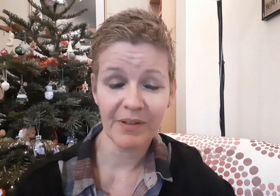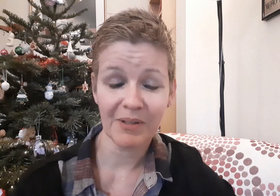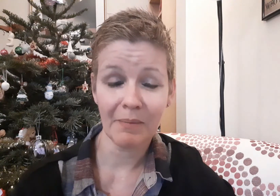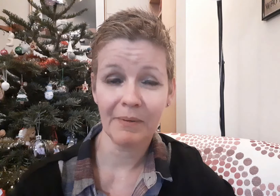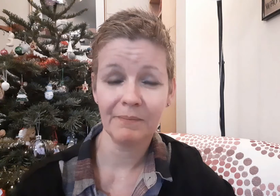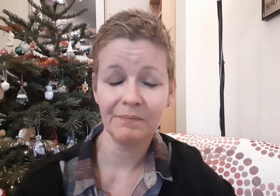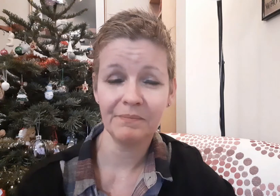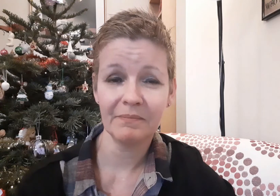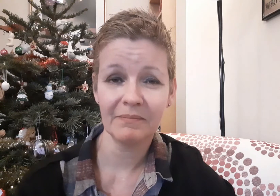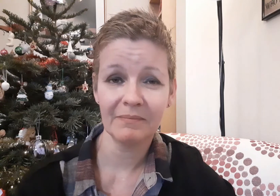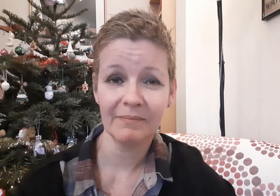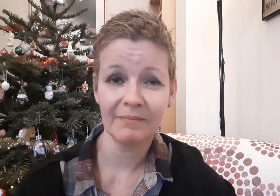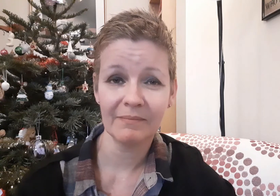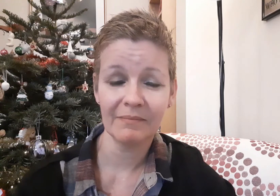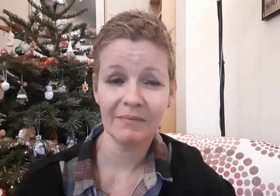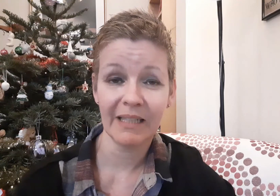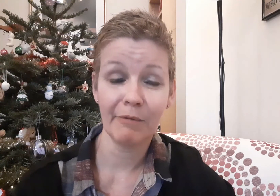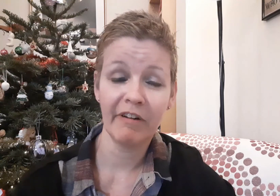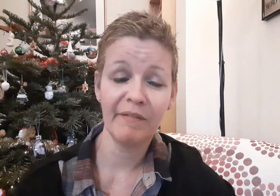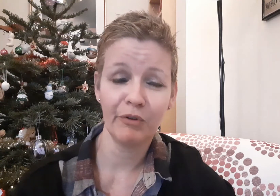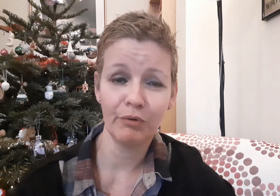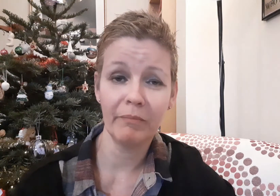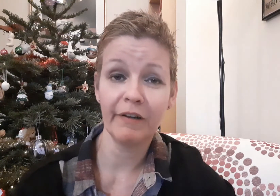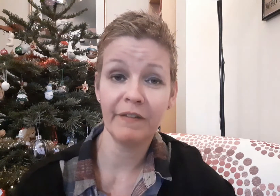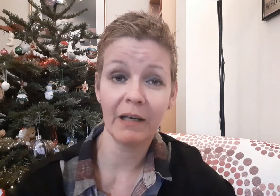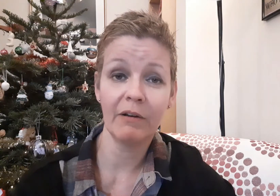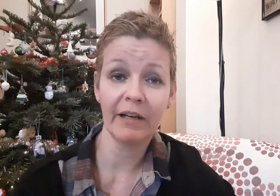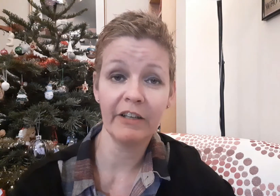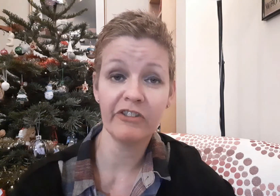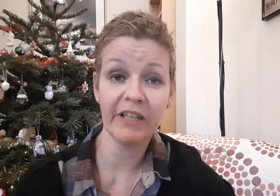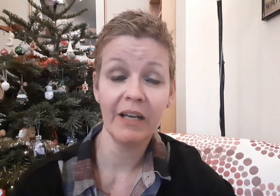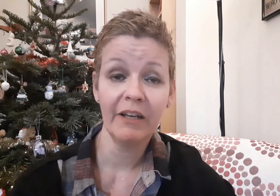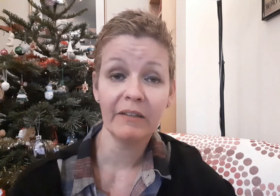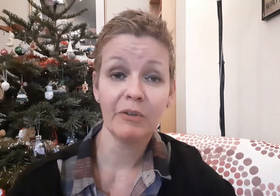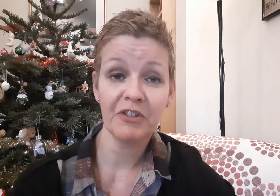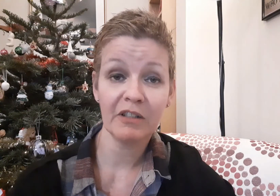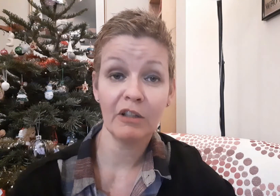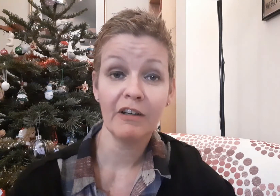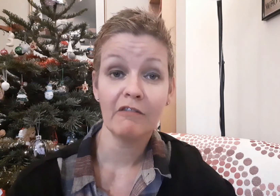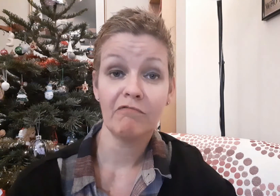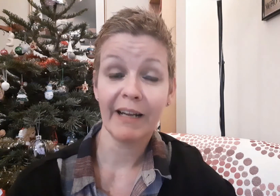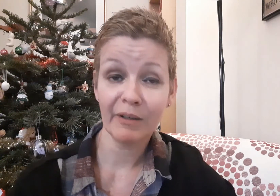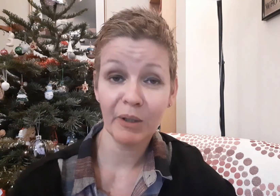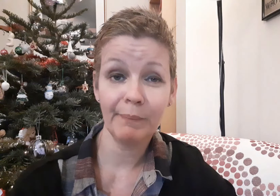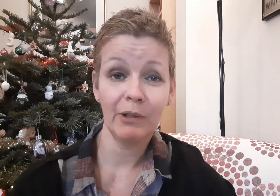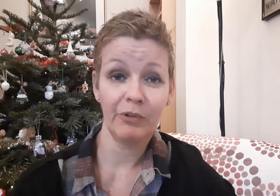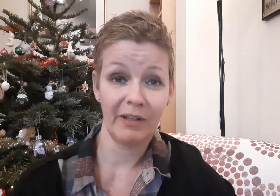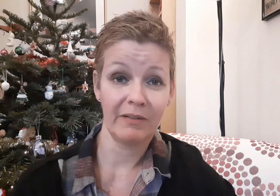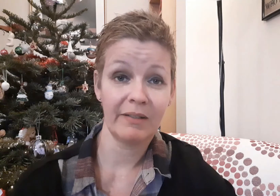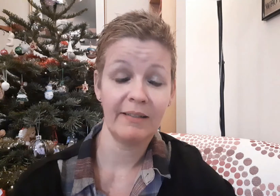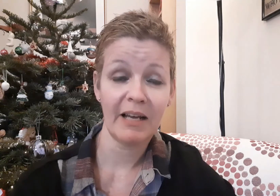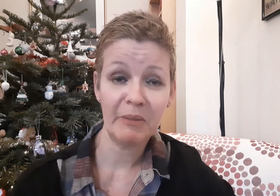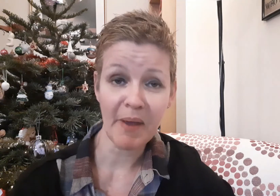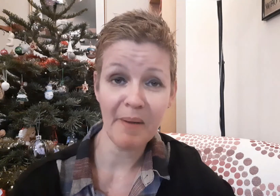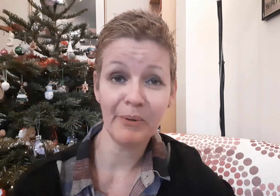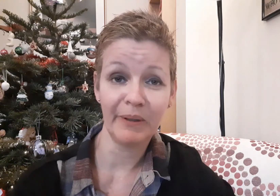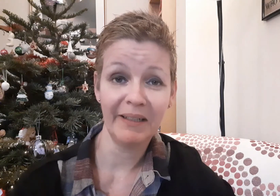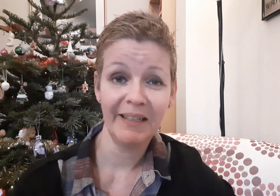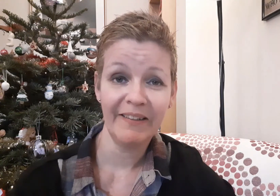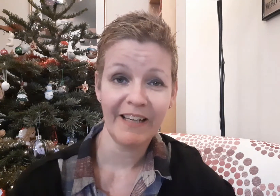up. I'm grateful to all my fellow clergy who still wrangle buildings and people and